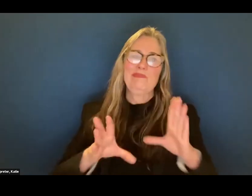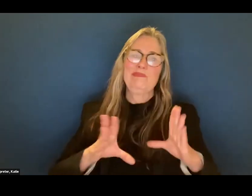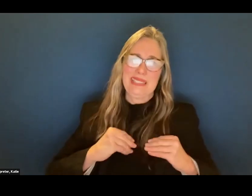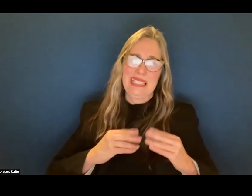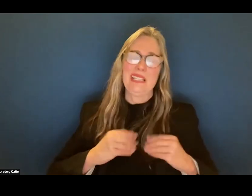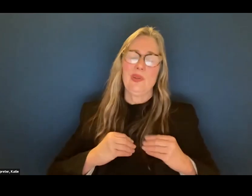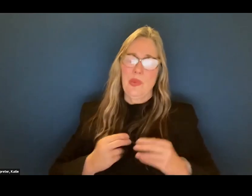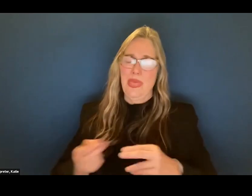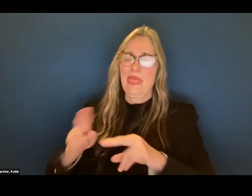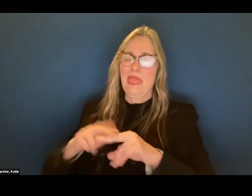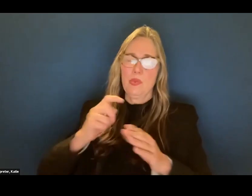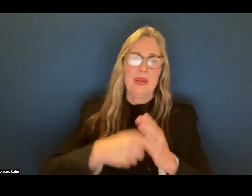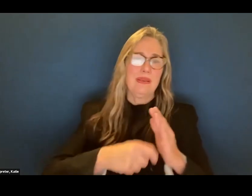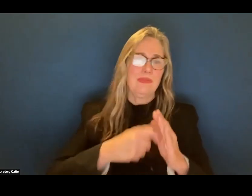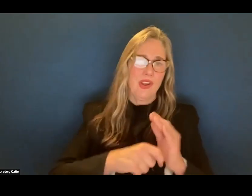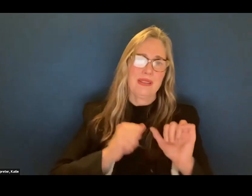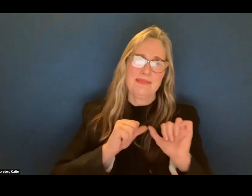go along.